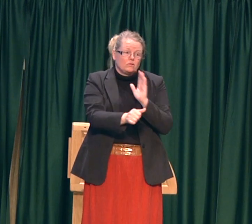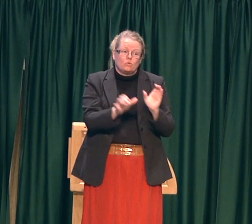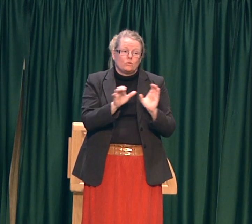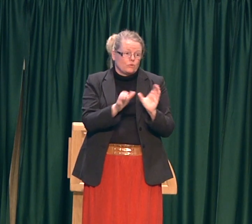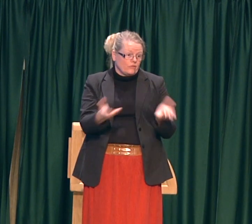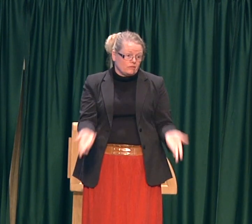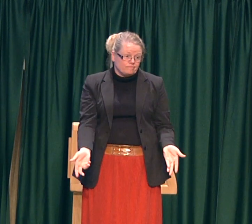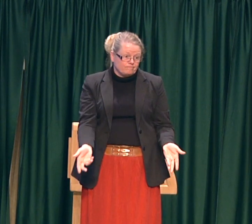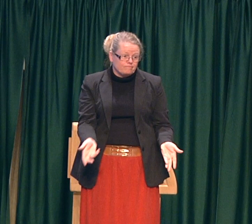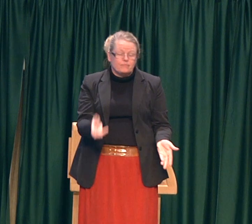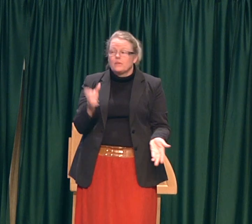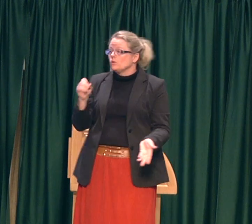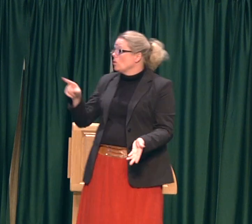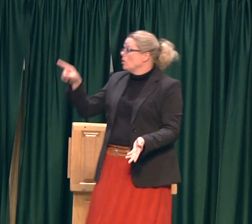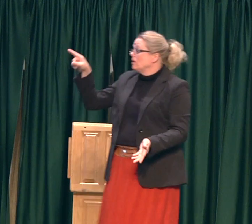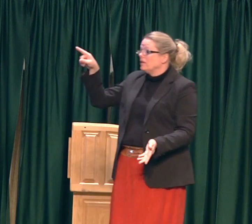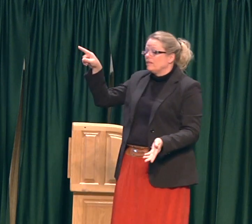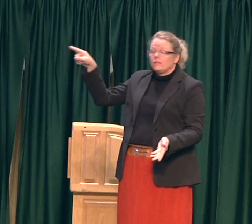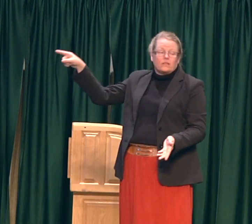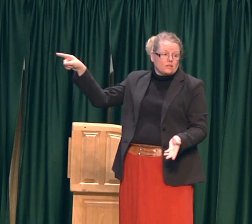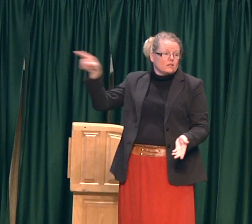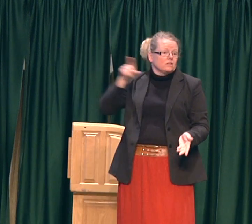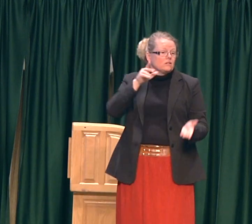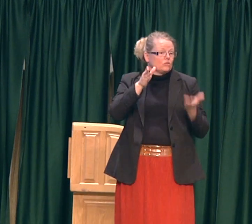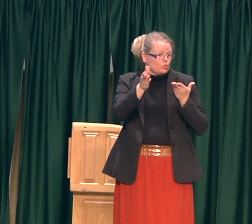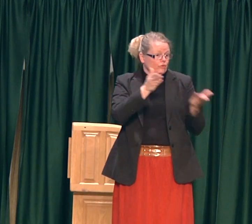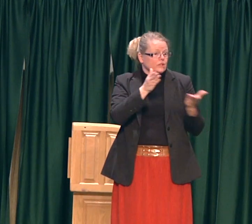But there are not very many qualified interpreters who reside in that area of the state.